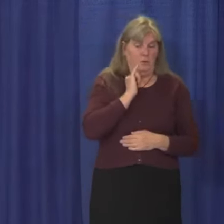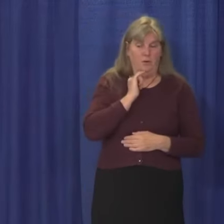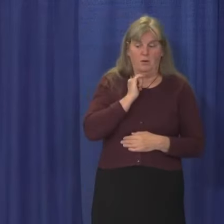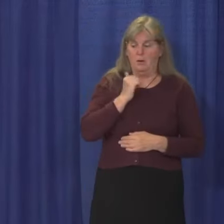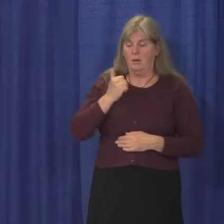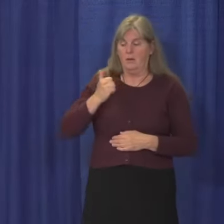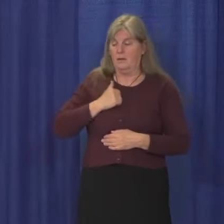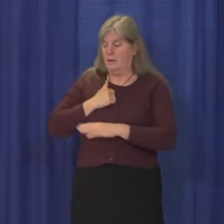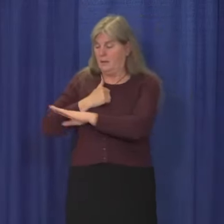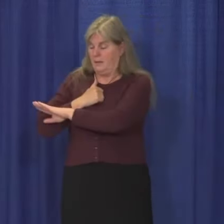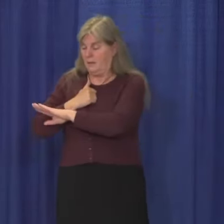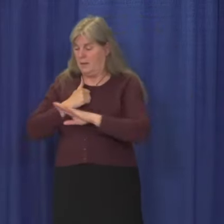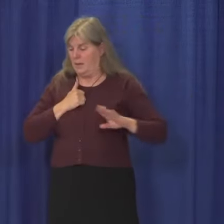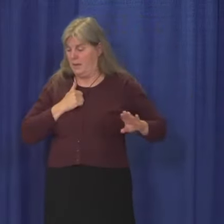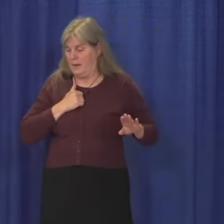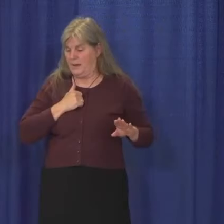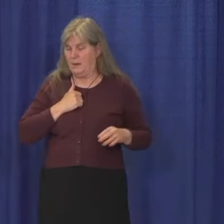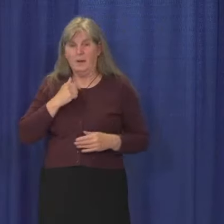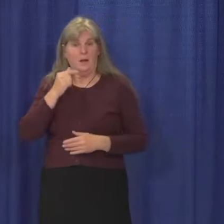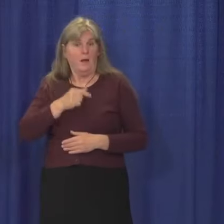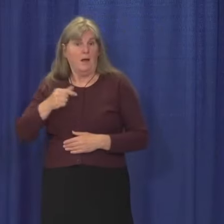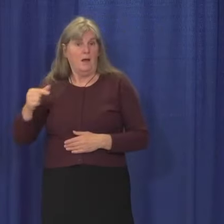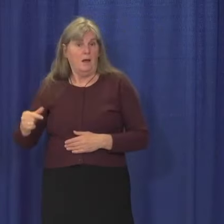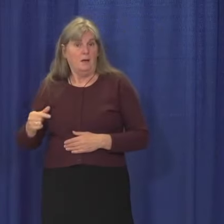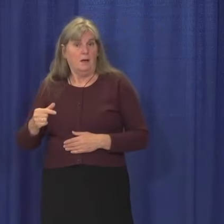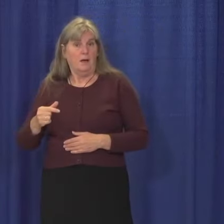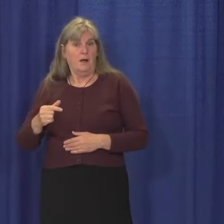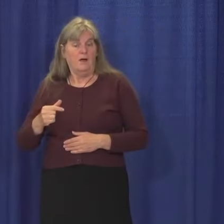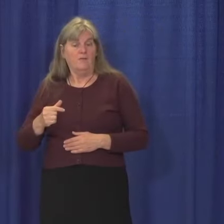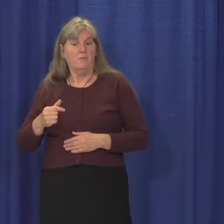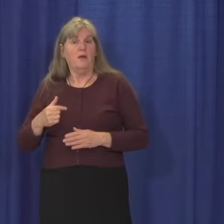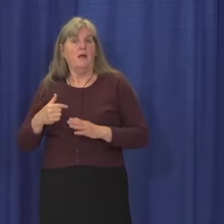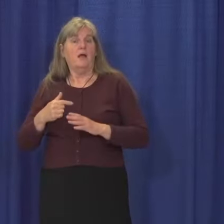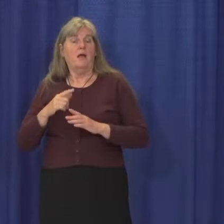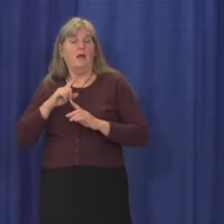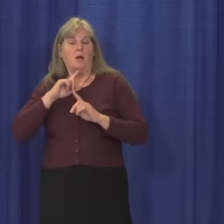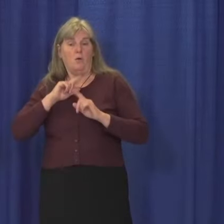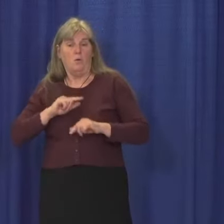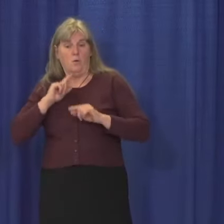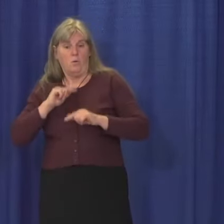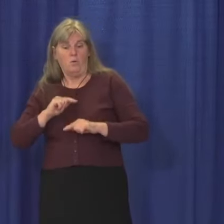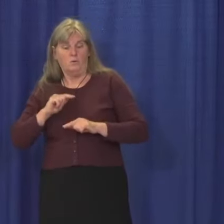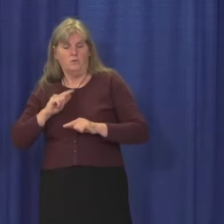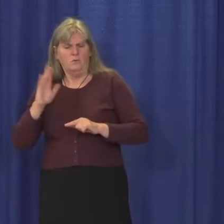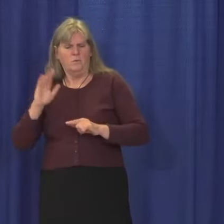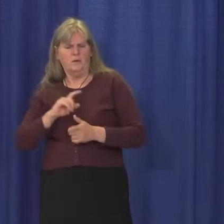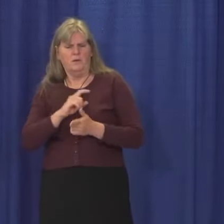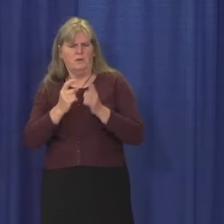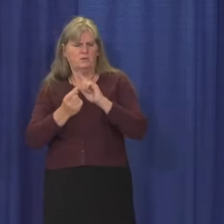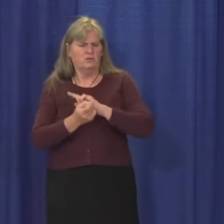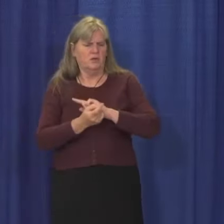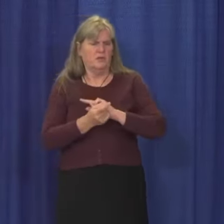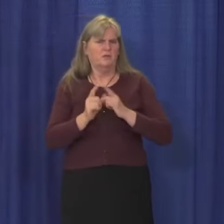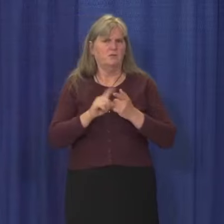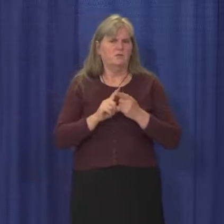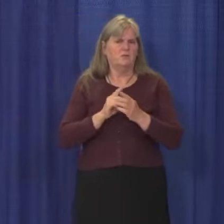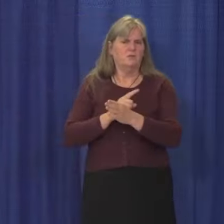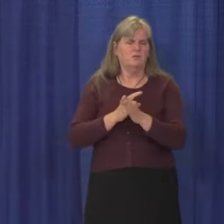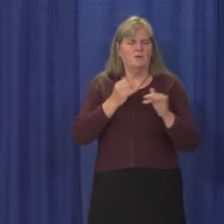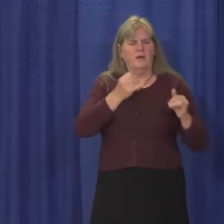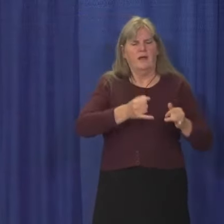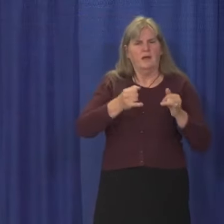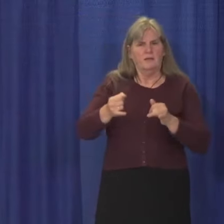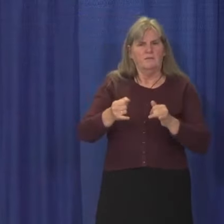from government regulations and restrictions and enforcement, and a shift towards an onus on